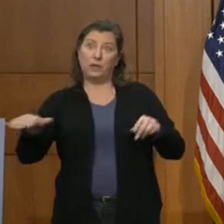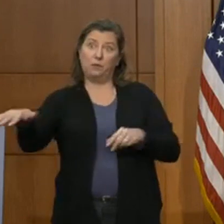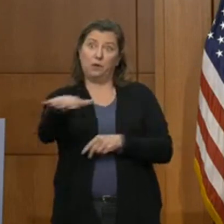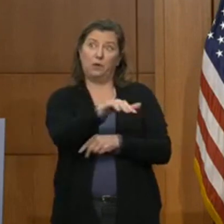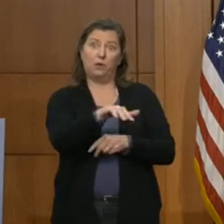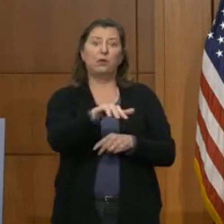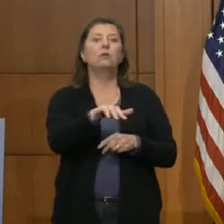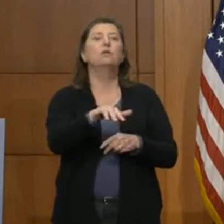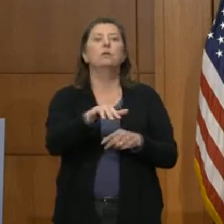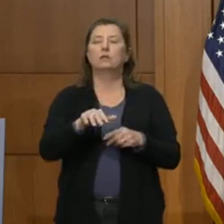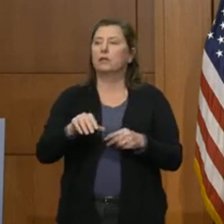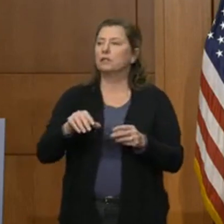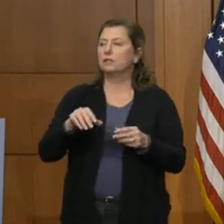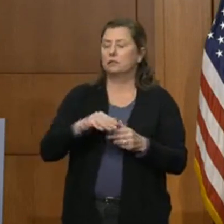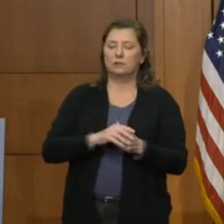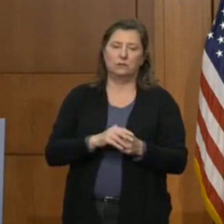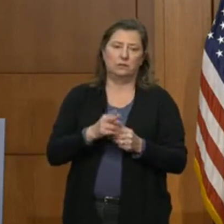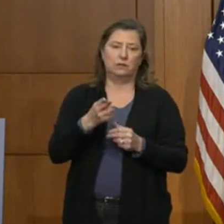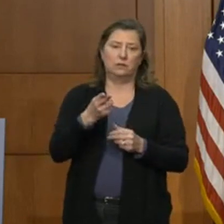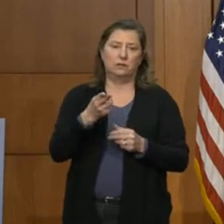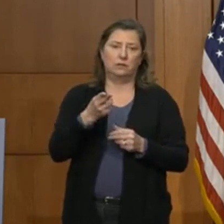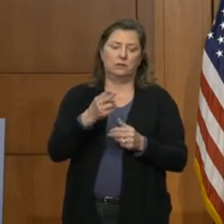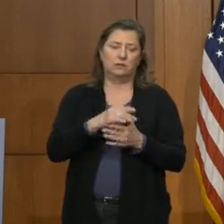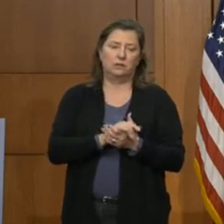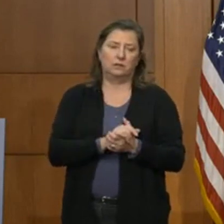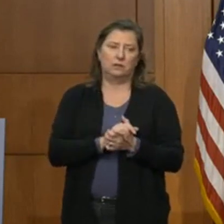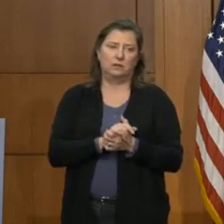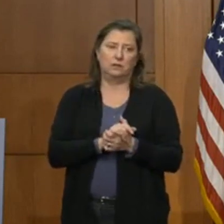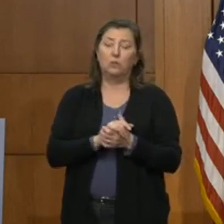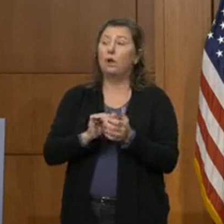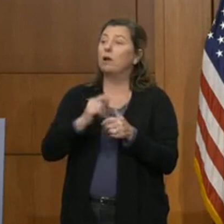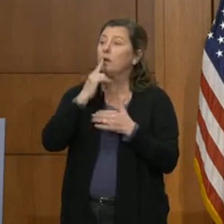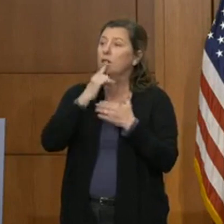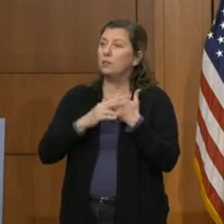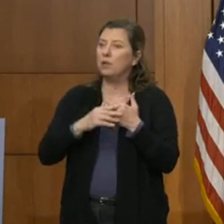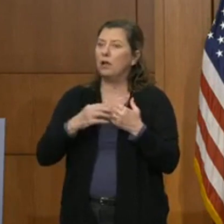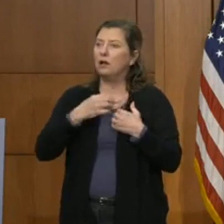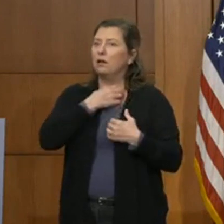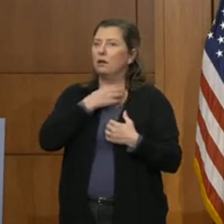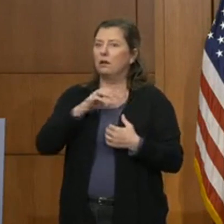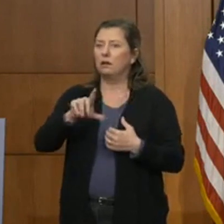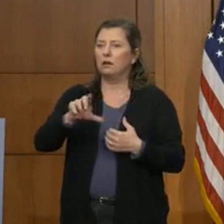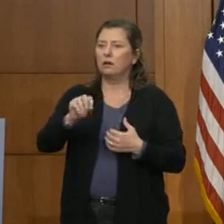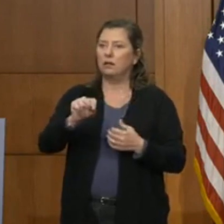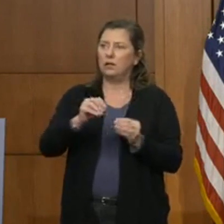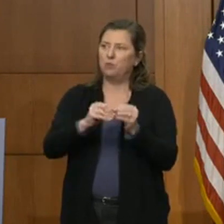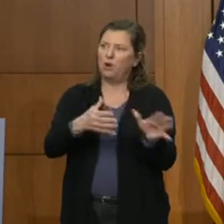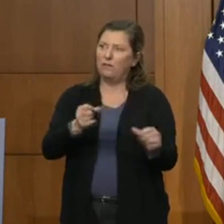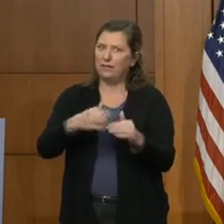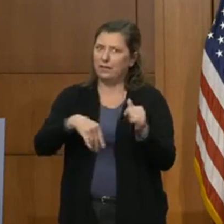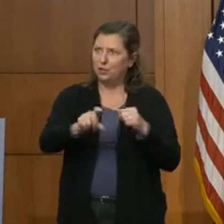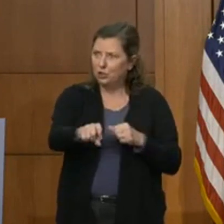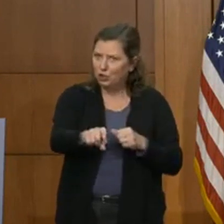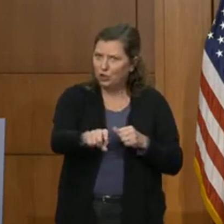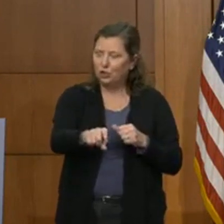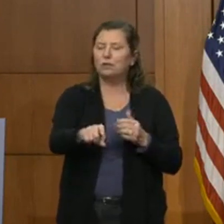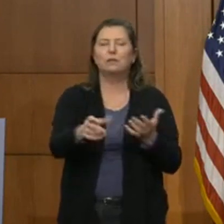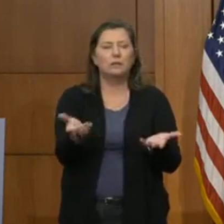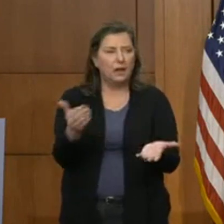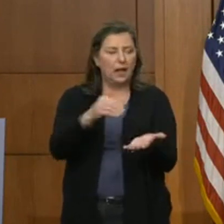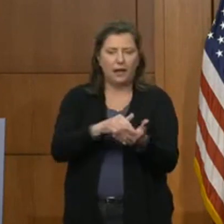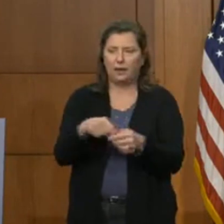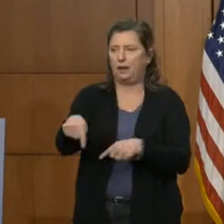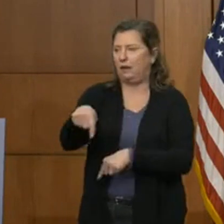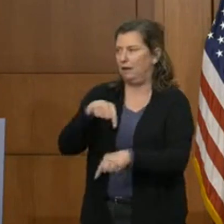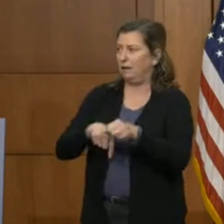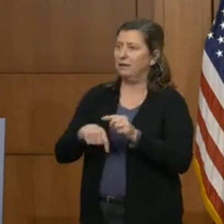a hypercoagulable state where the blood clots faster than it should. And so, again, I'll go back to what I